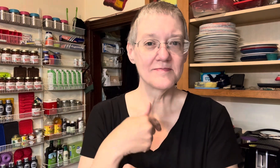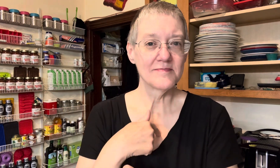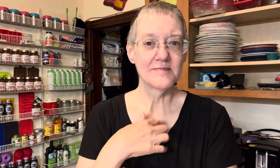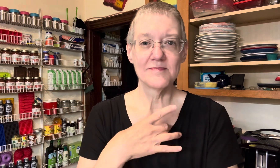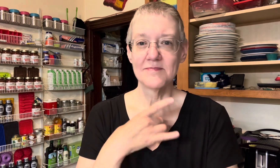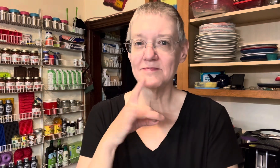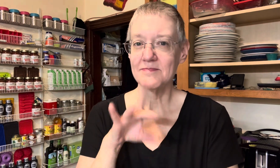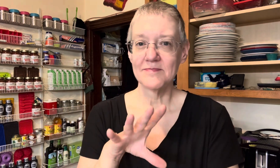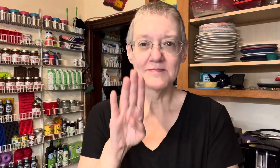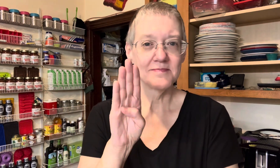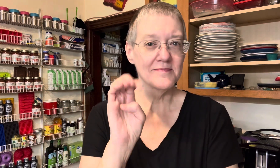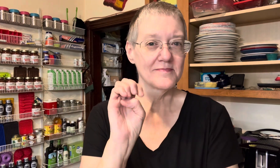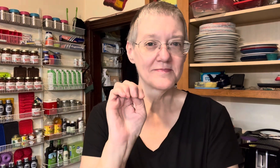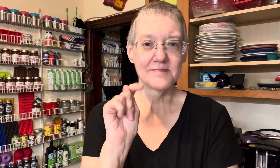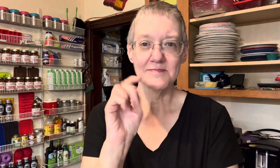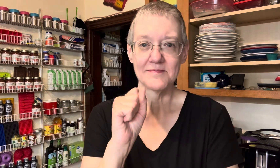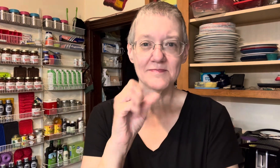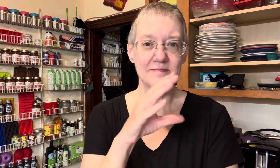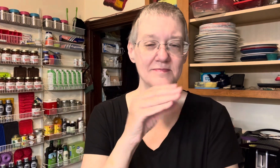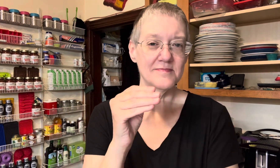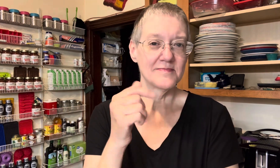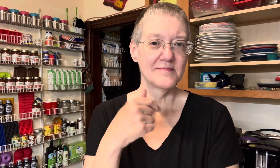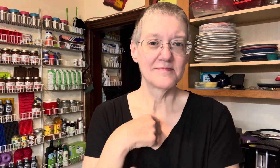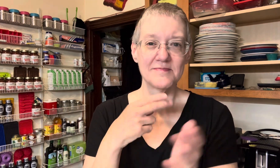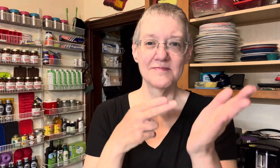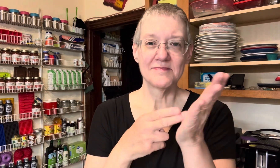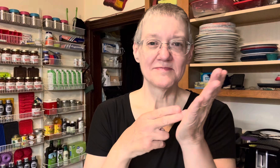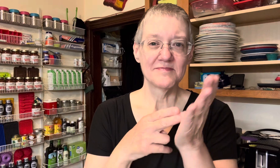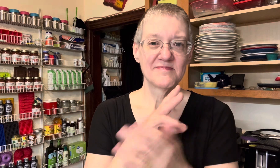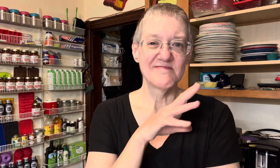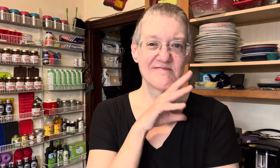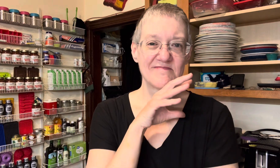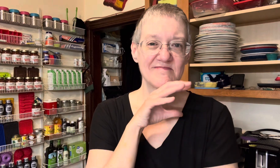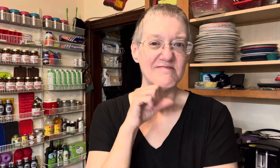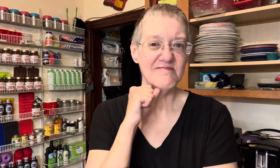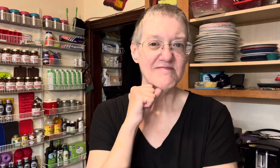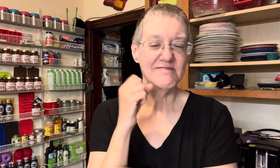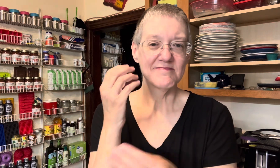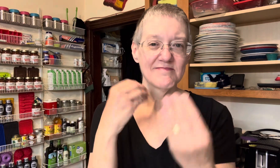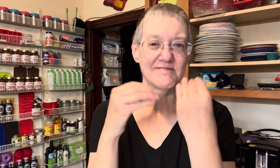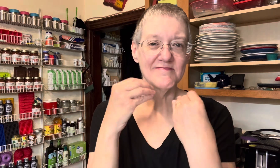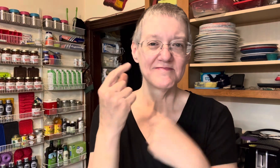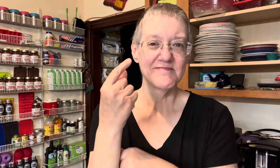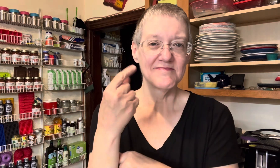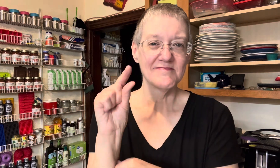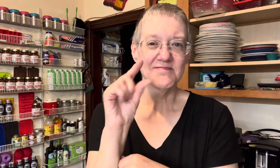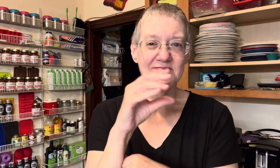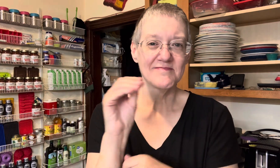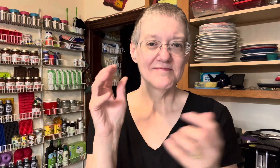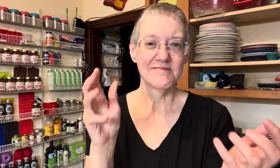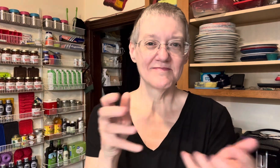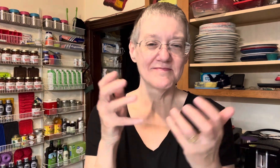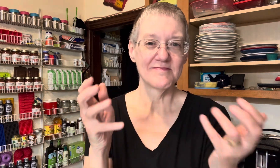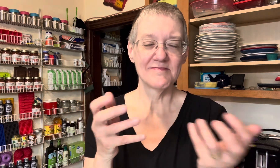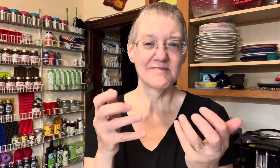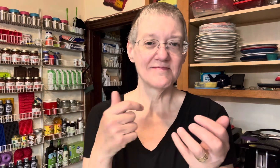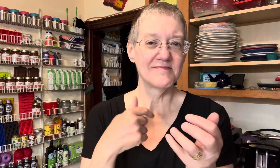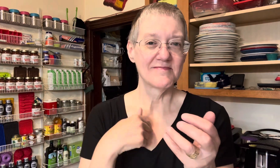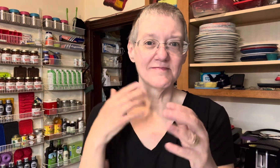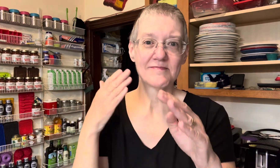I don't like beets, and I got burned out on greens. I just ate way too many and too much salad, but I want the nutritional benefit of both